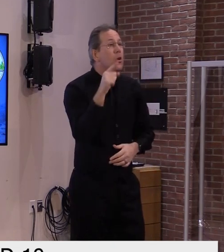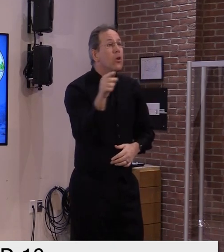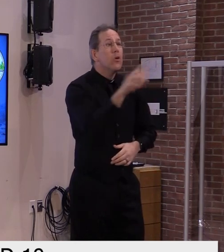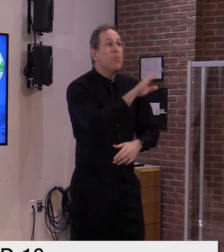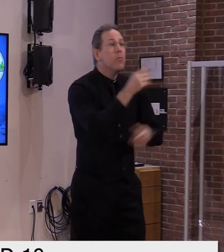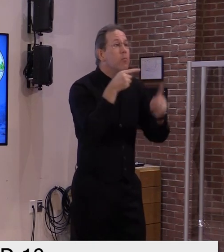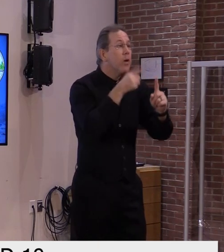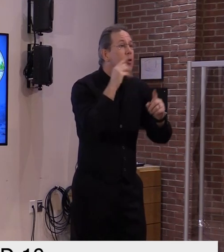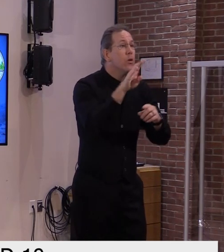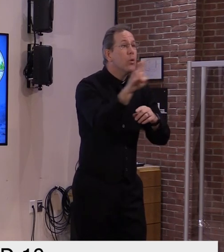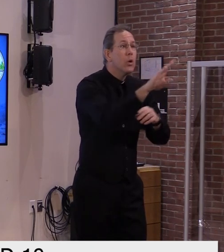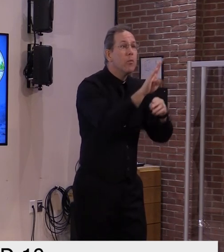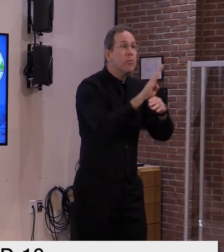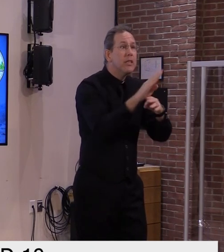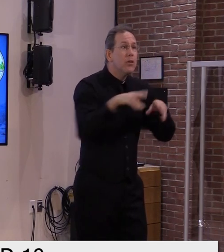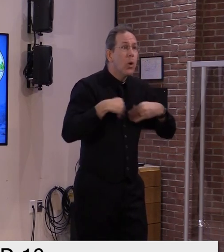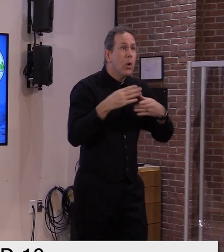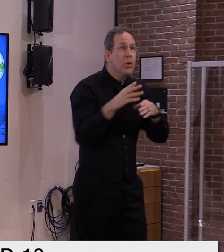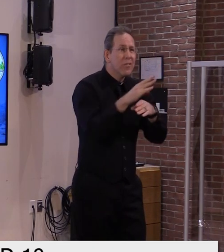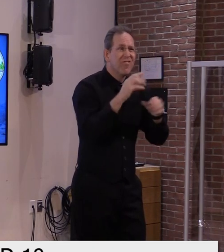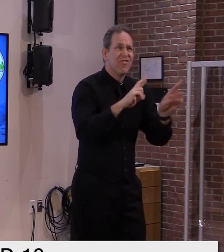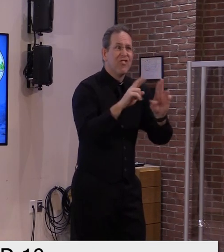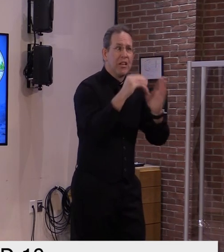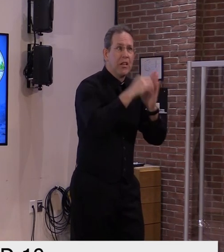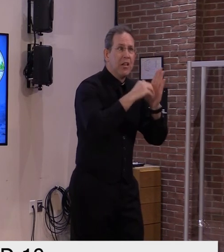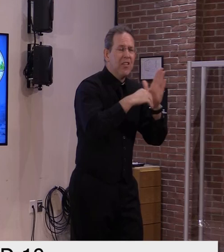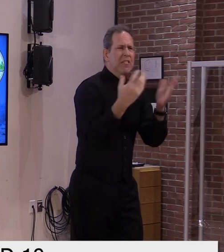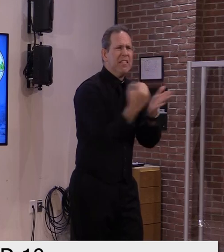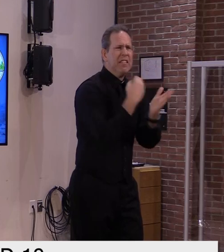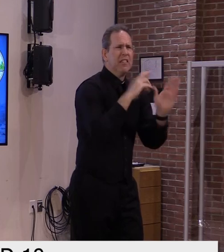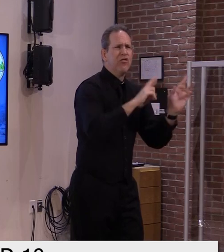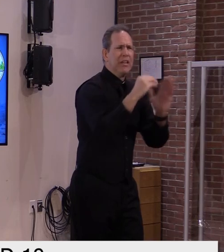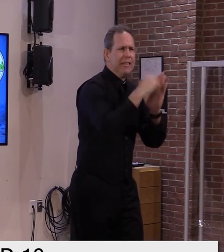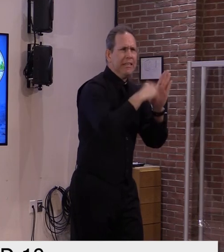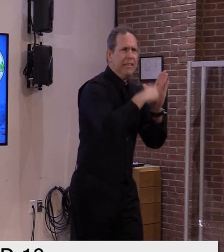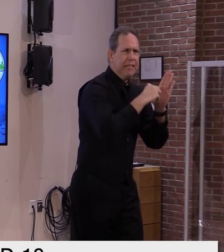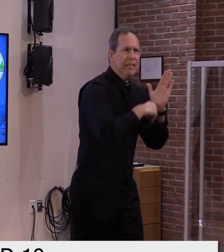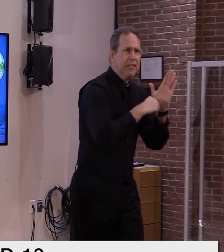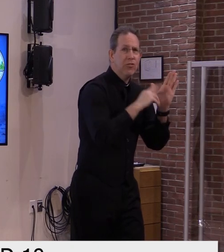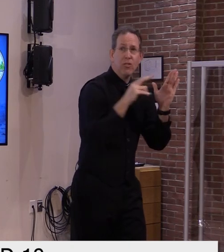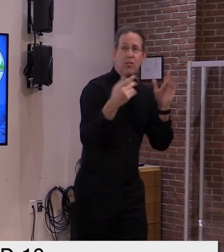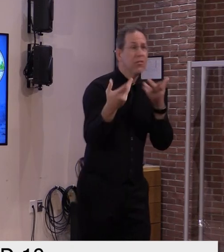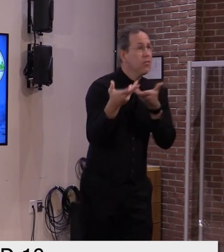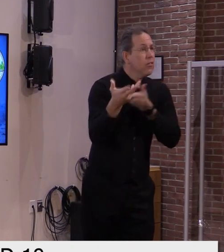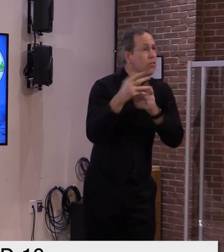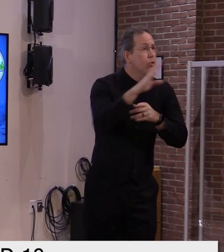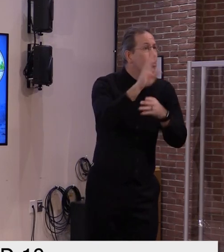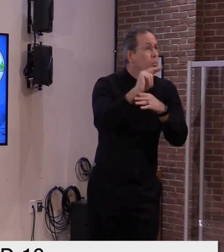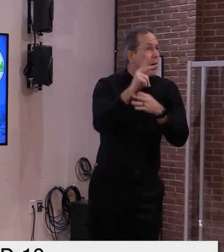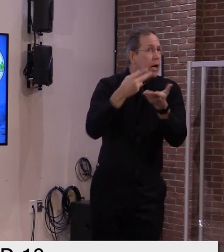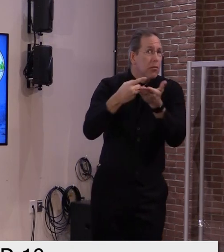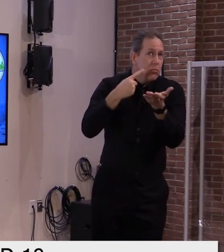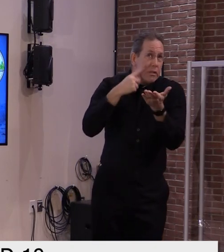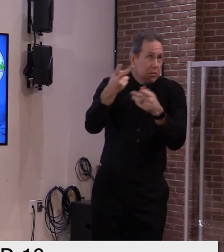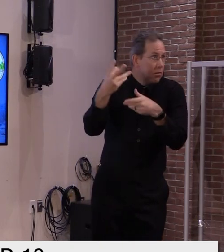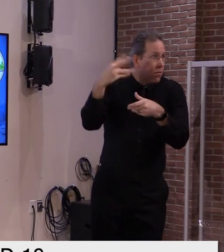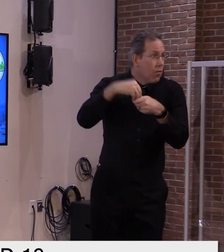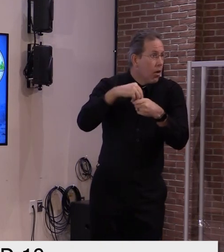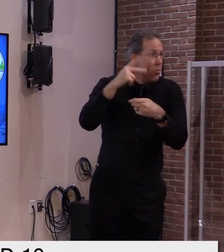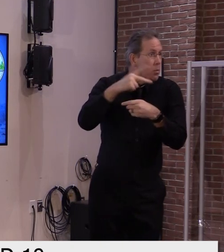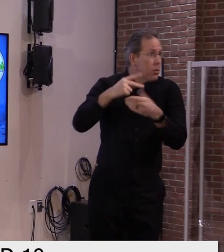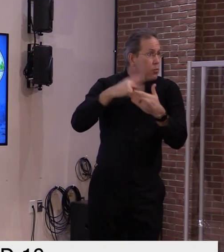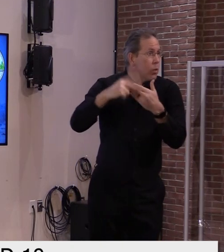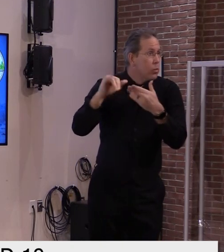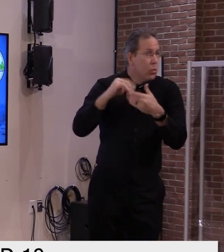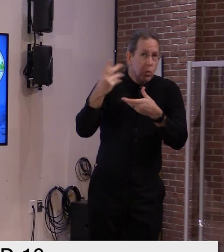applications now. We recommend that employers contact their bank or credit union to see if they're planning to participate in